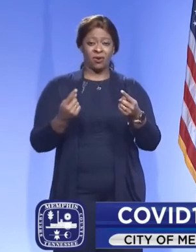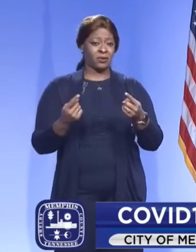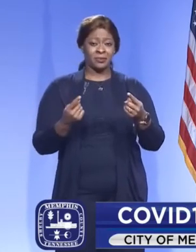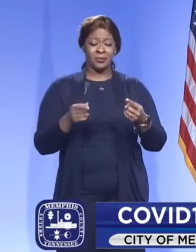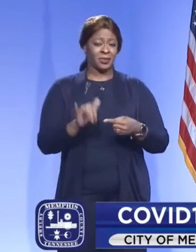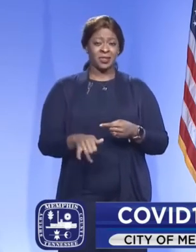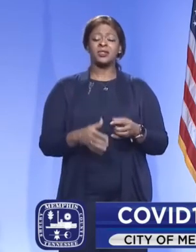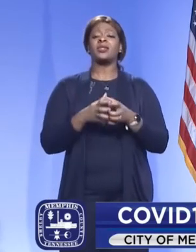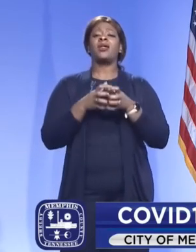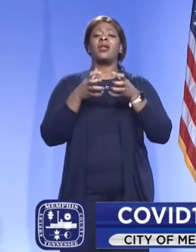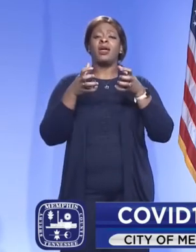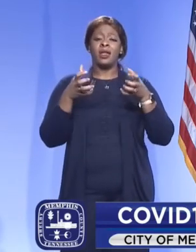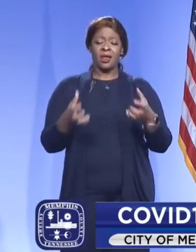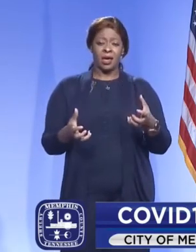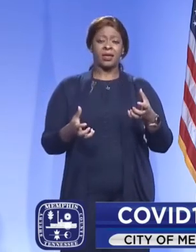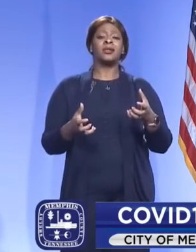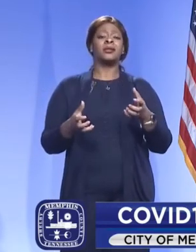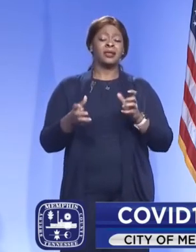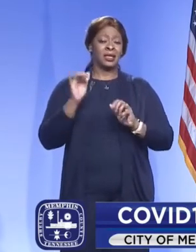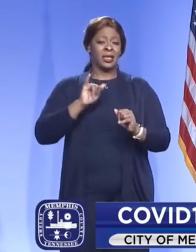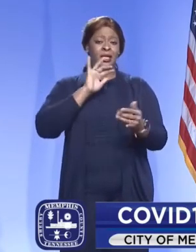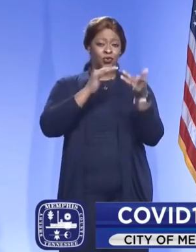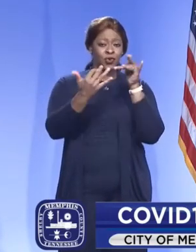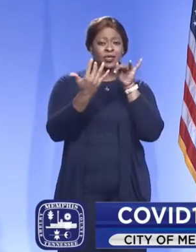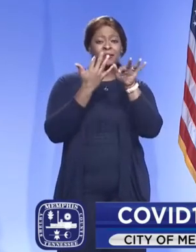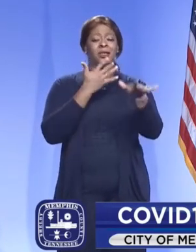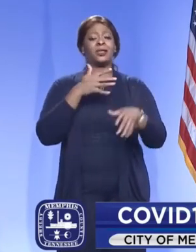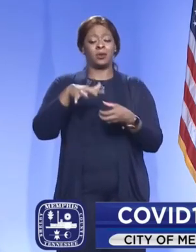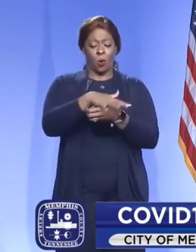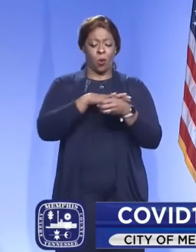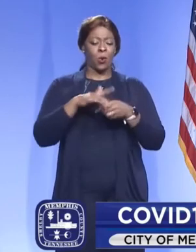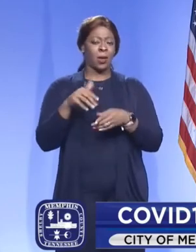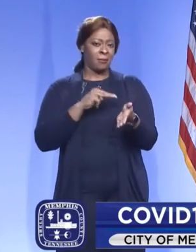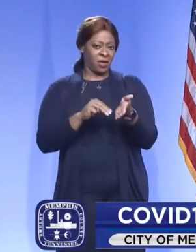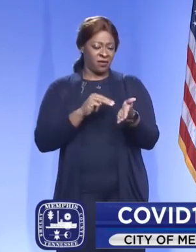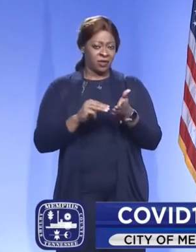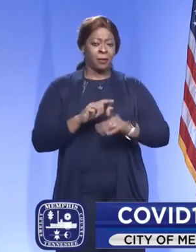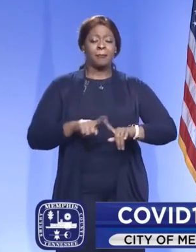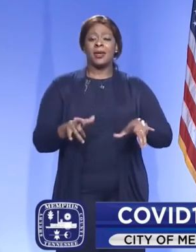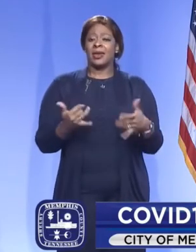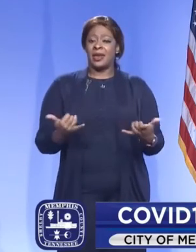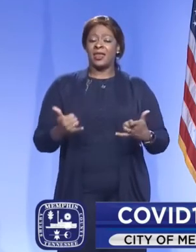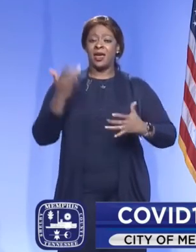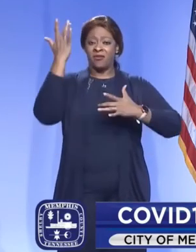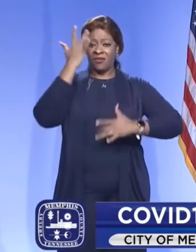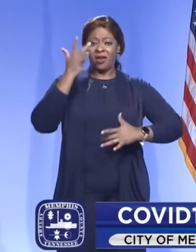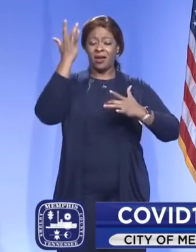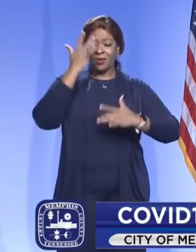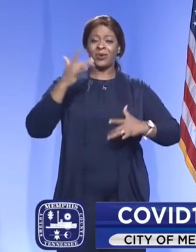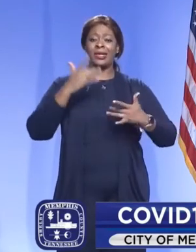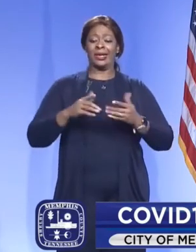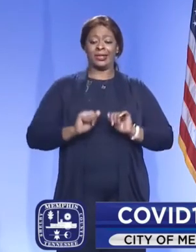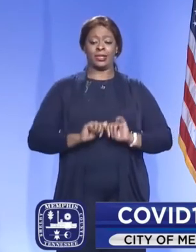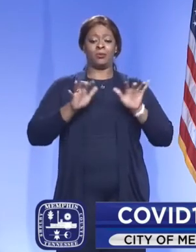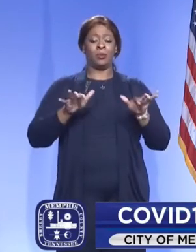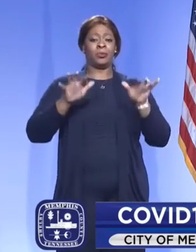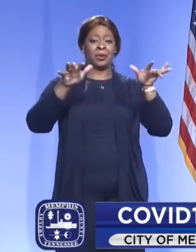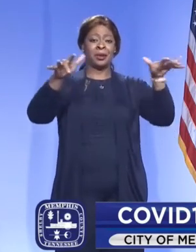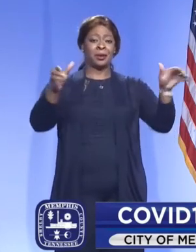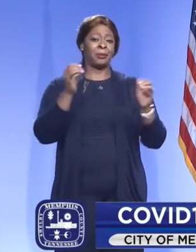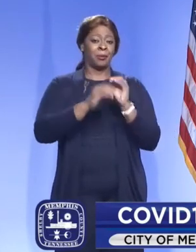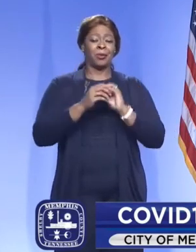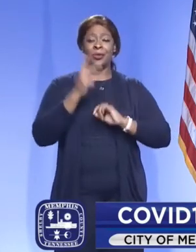it moves through a population, the ones who are most easily found are going to be found first, and then later, people who are more